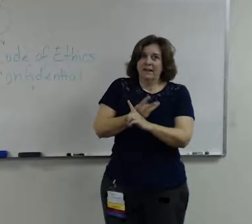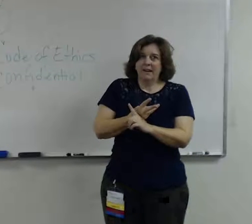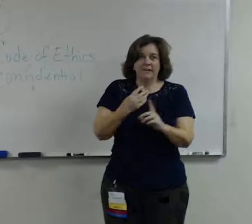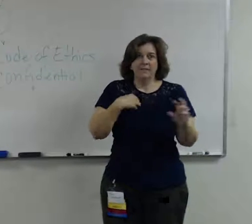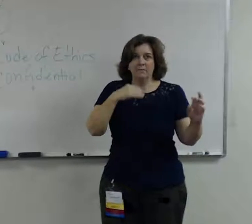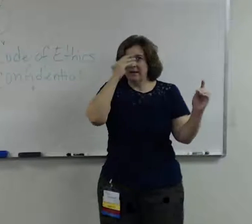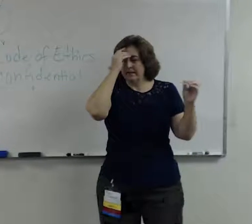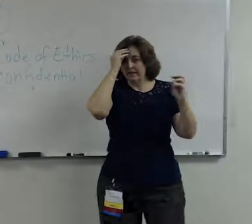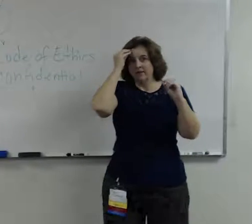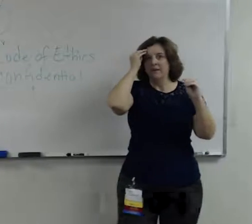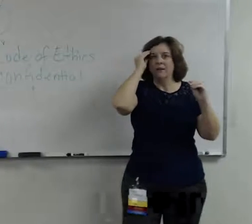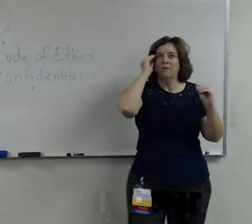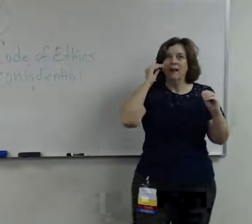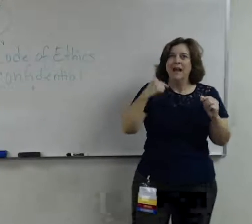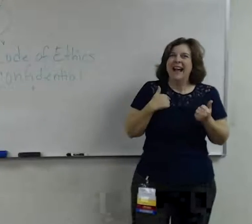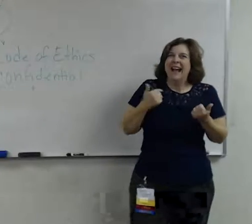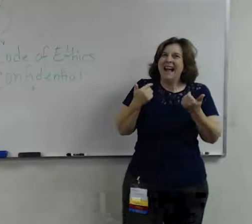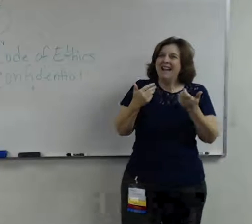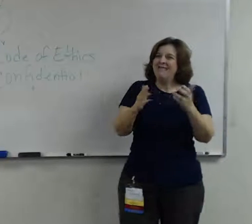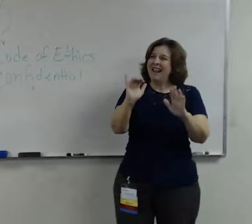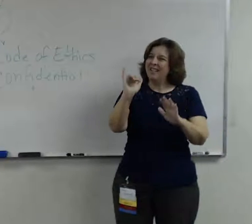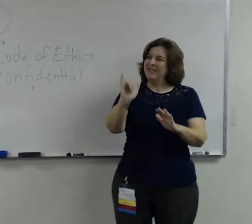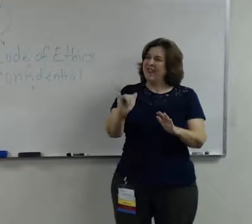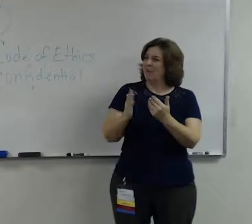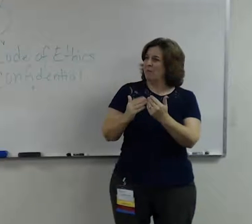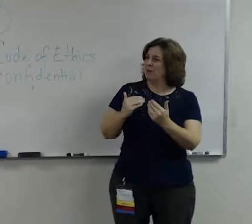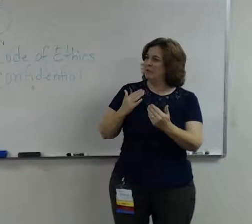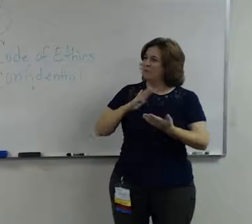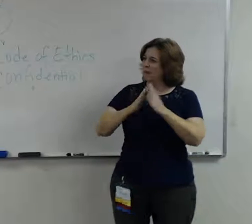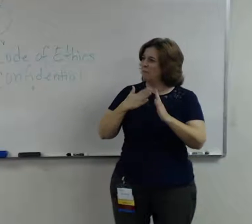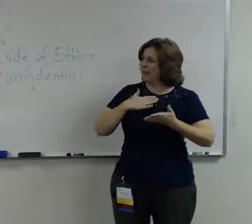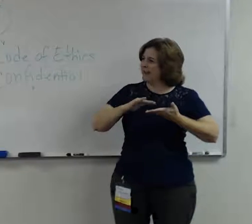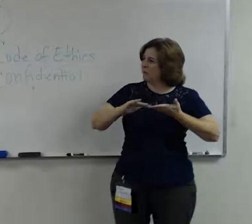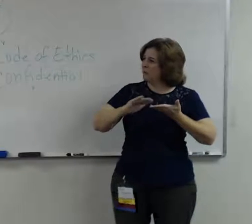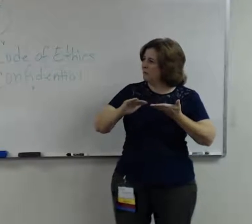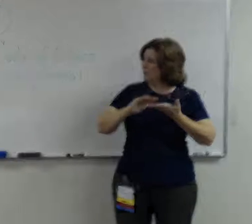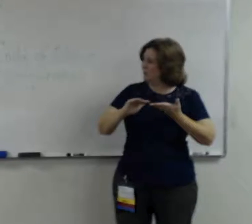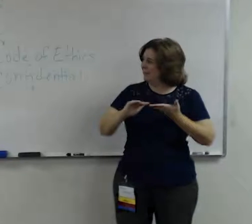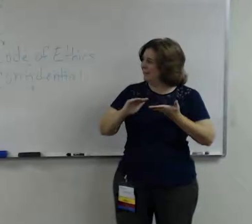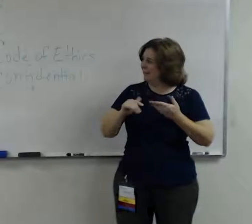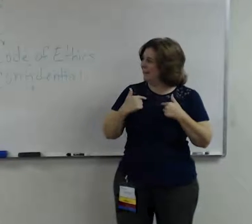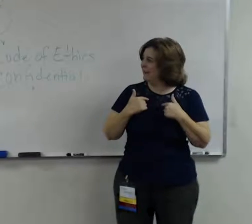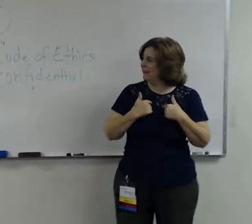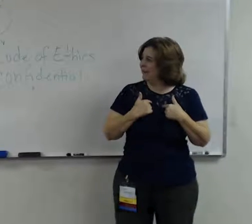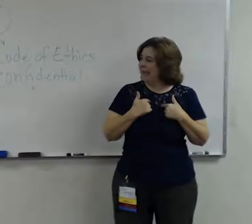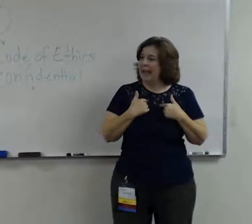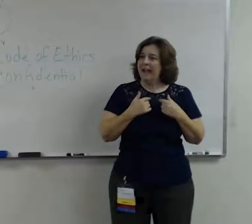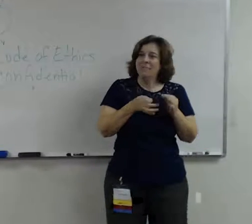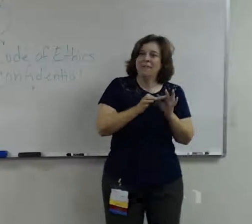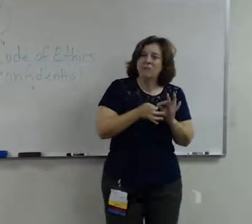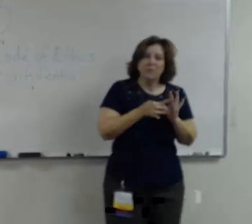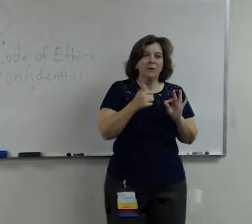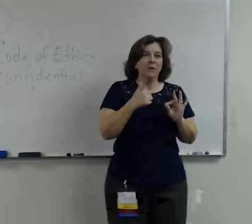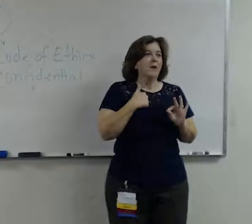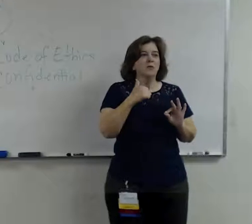last 6 months, I've started going, I've allowed that almost to become my excuse. I'm the interpreter, so